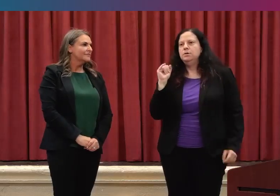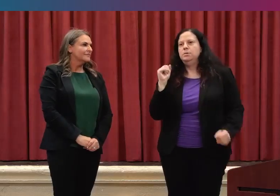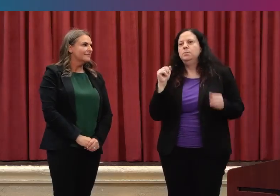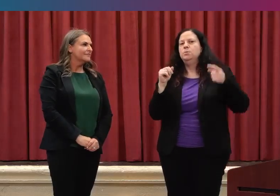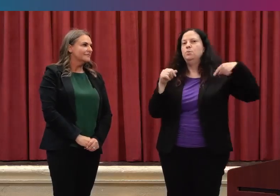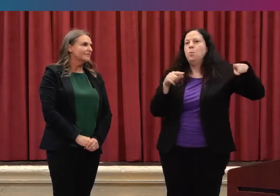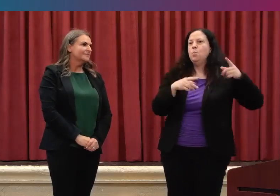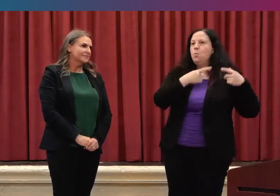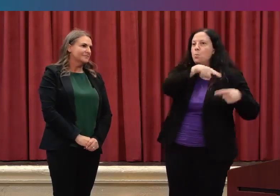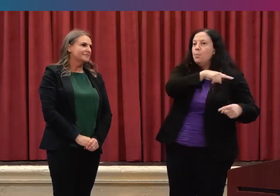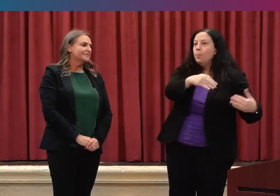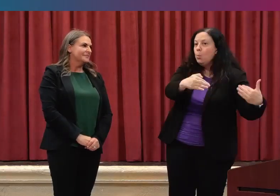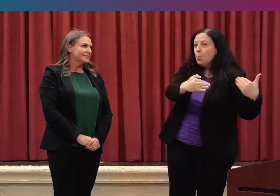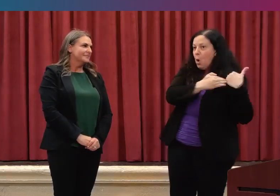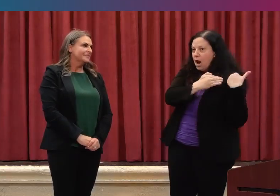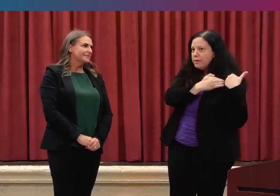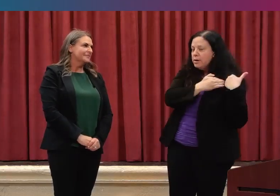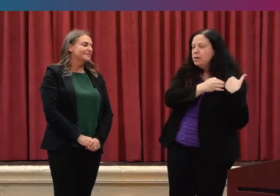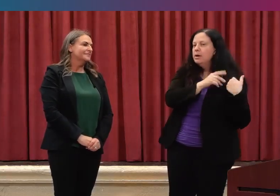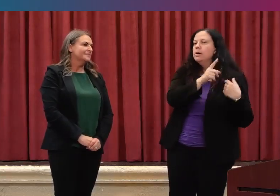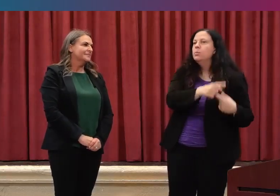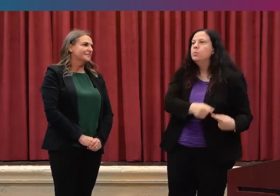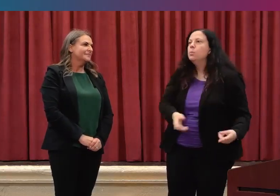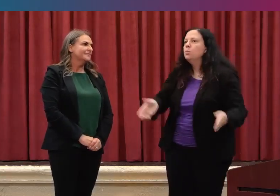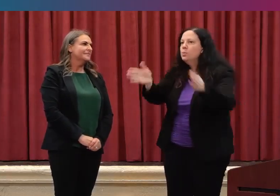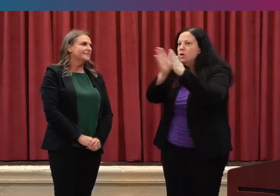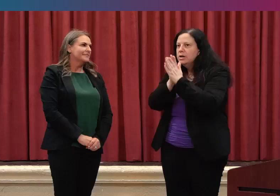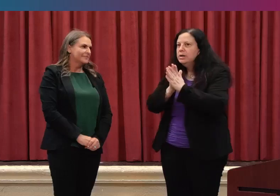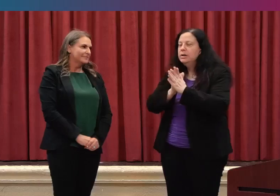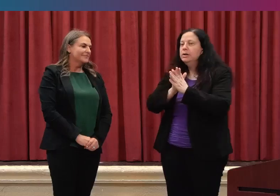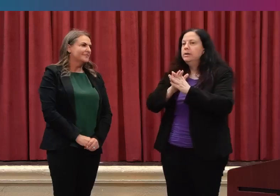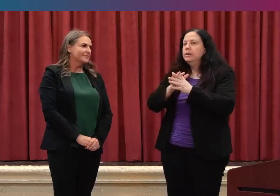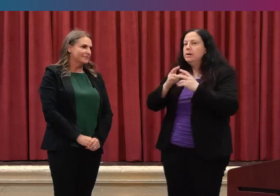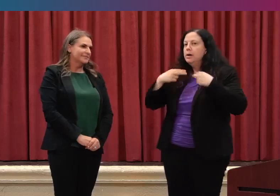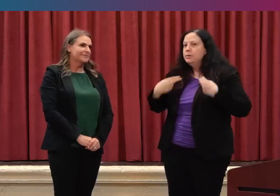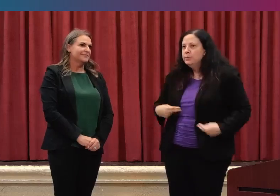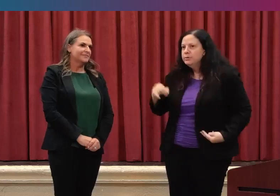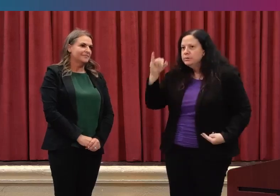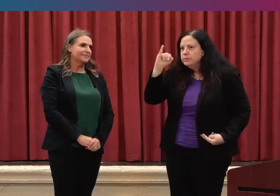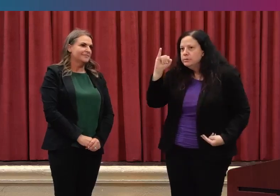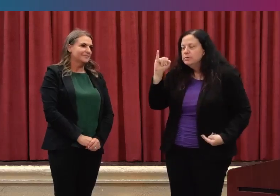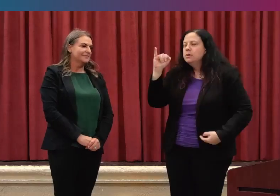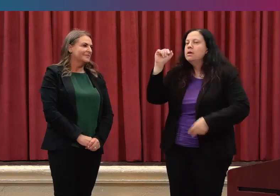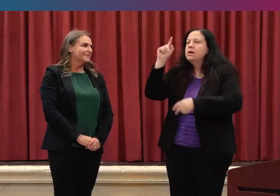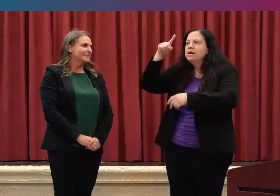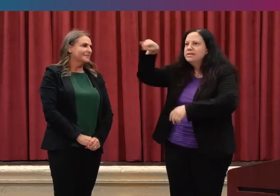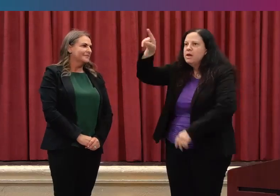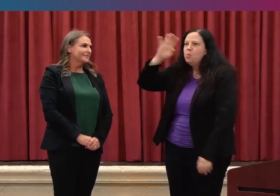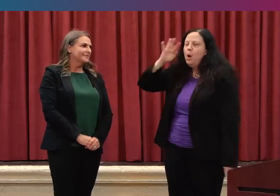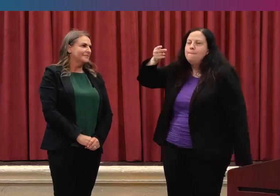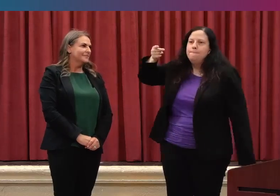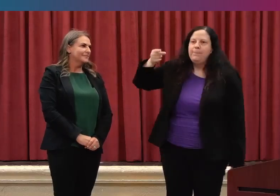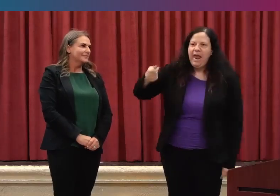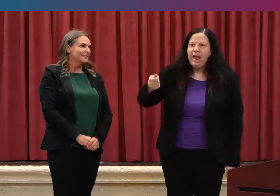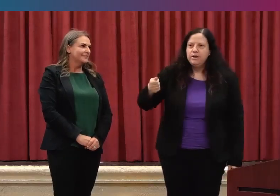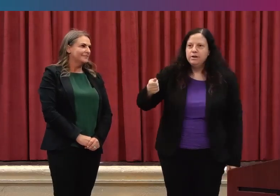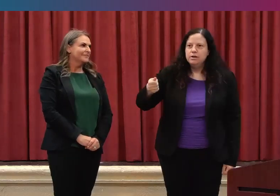Technically, it's the health insurance who reimburses the hospital to pay the interpreter. It's the responsibility of